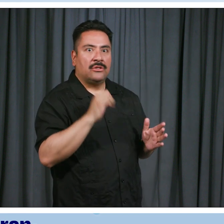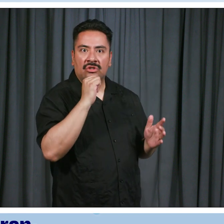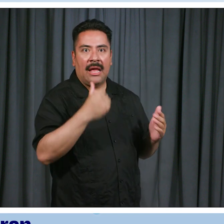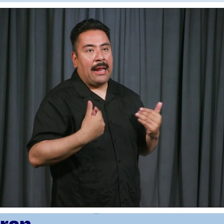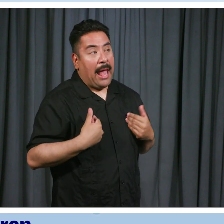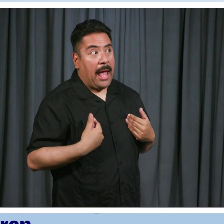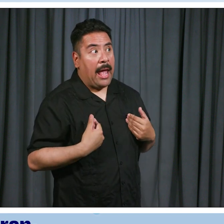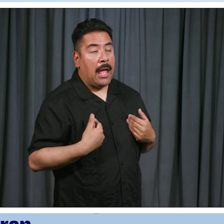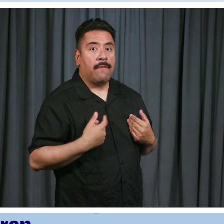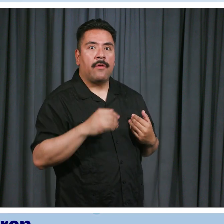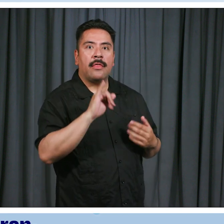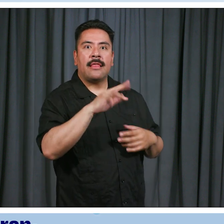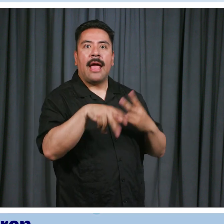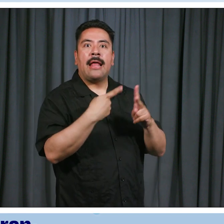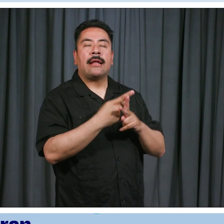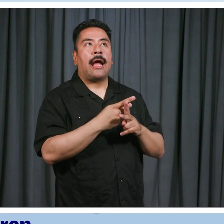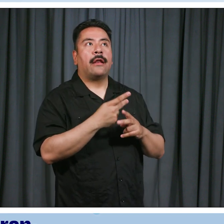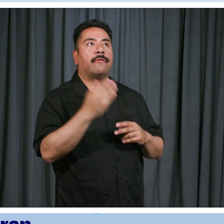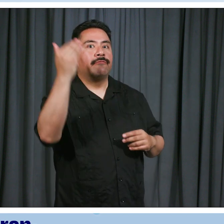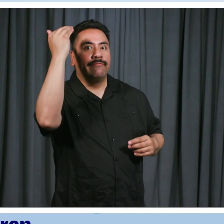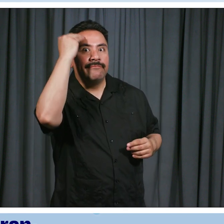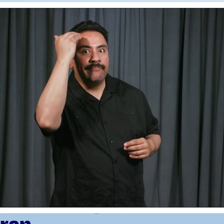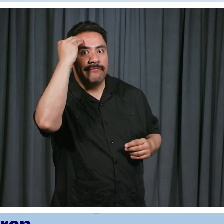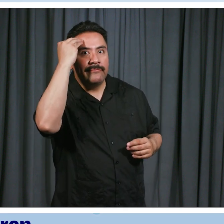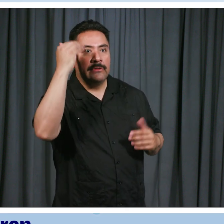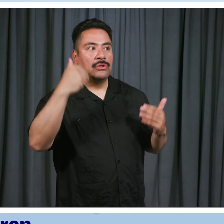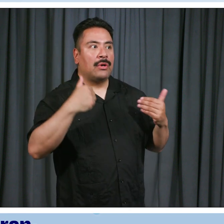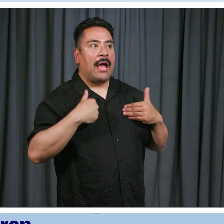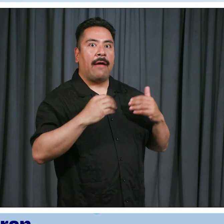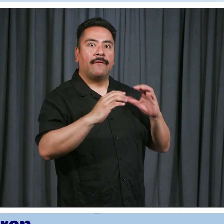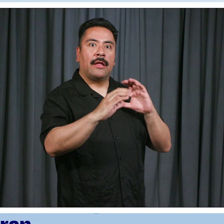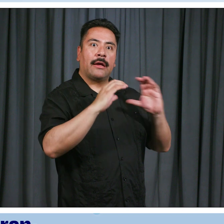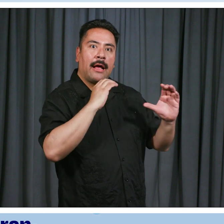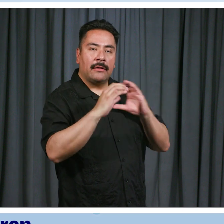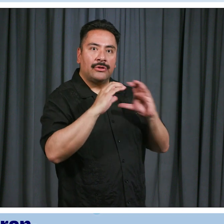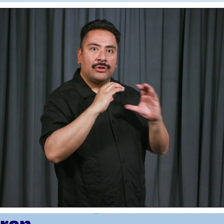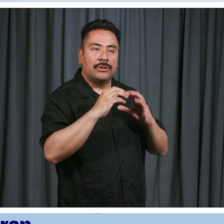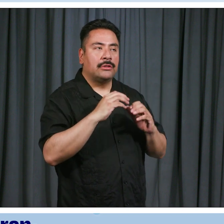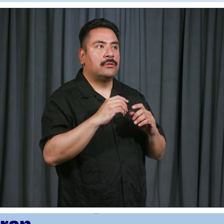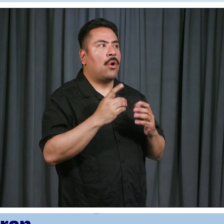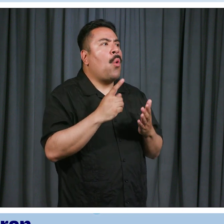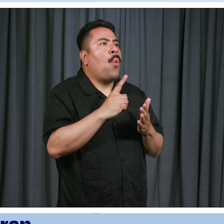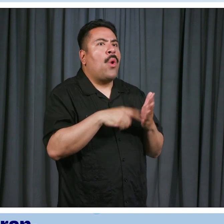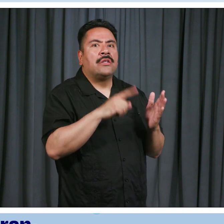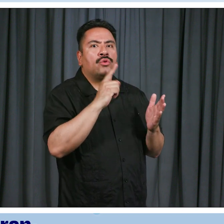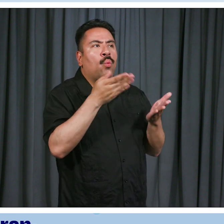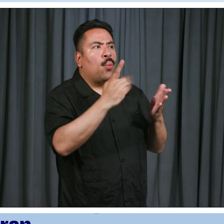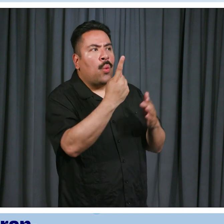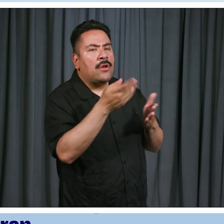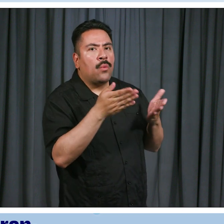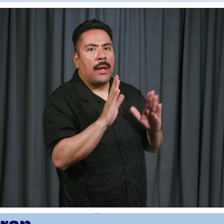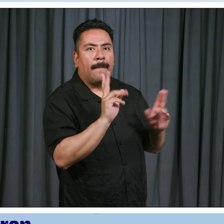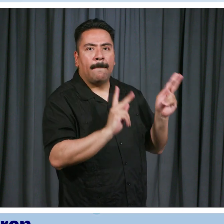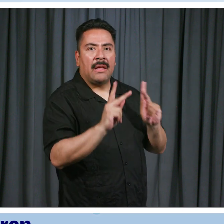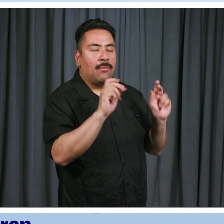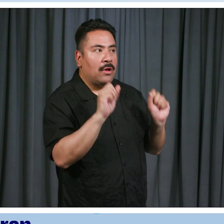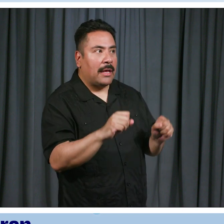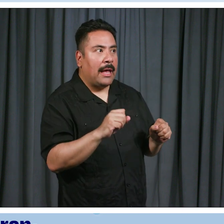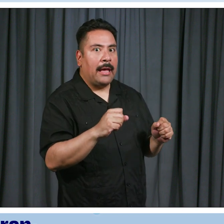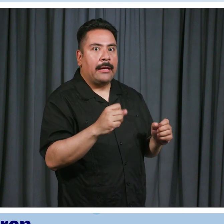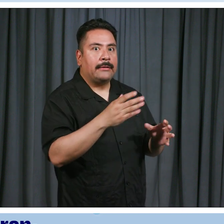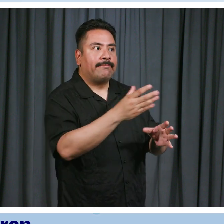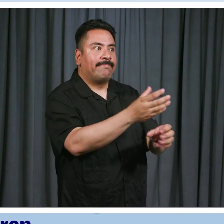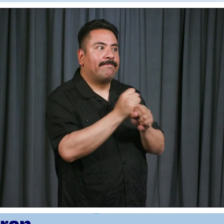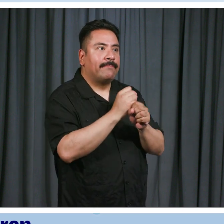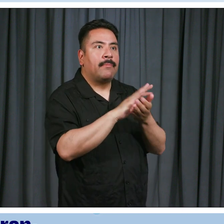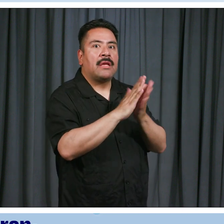that like type of fluency in order to have those conversations. So what is a way that people can gain